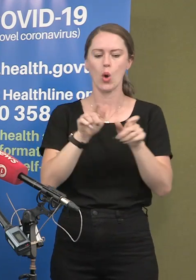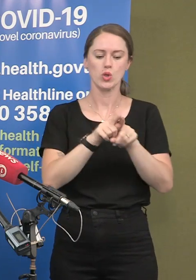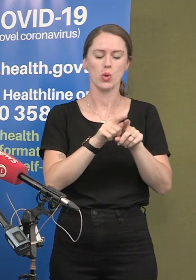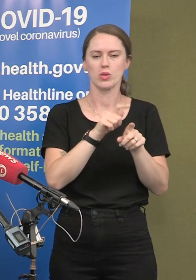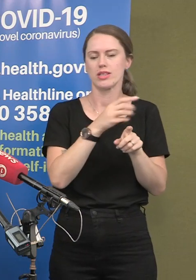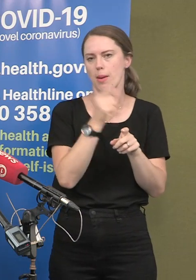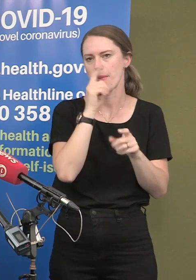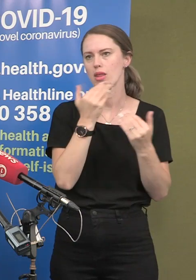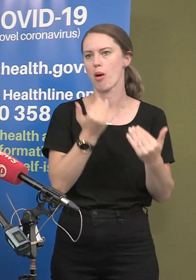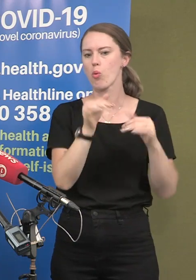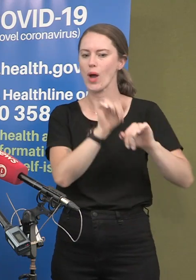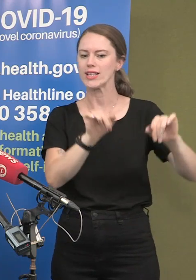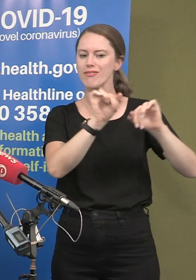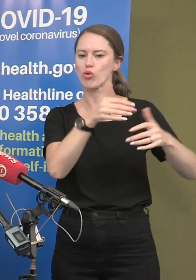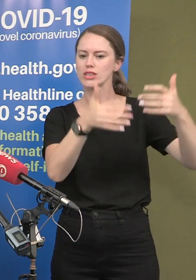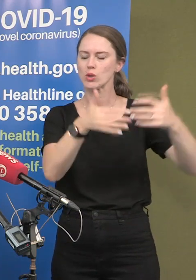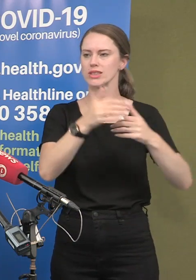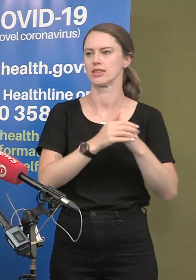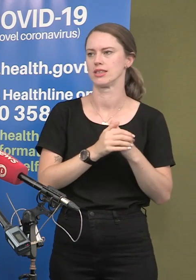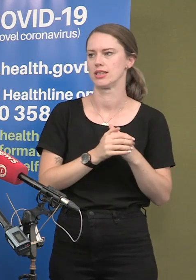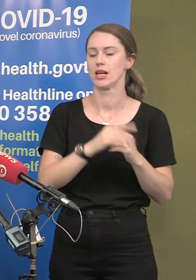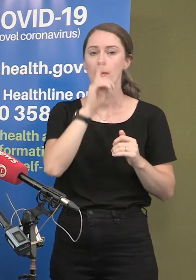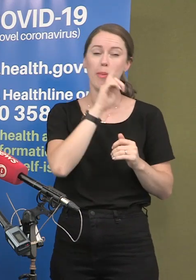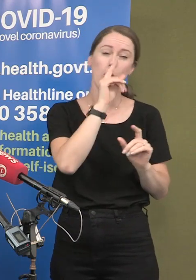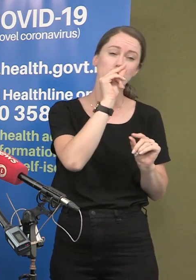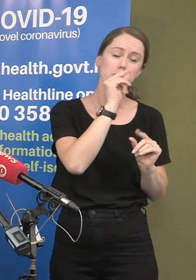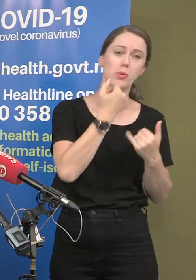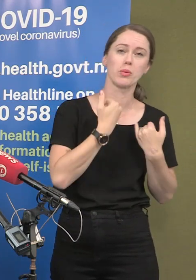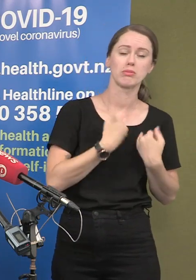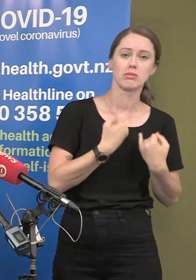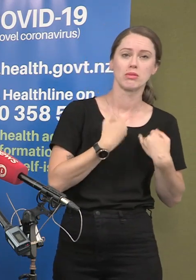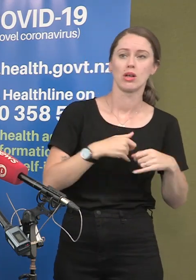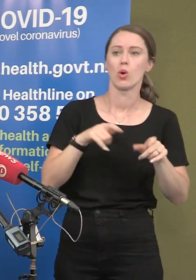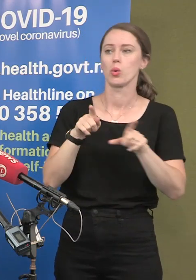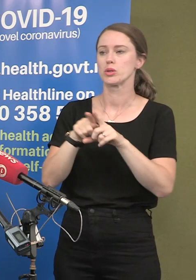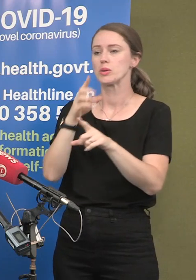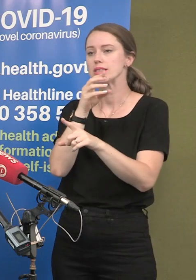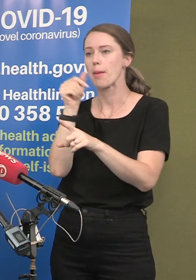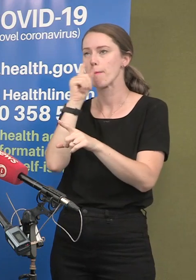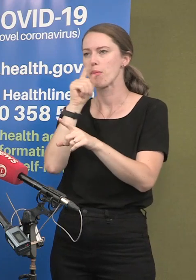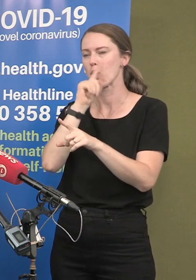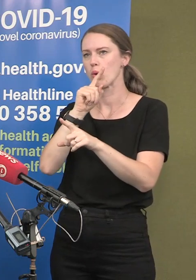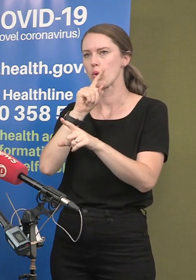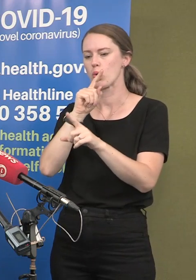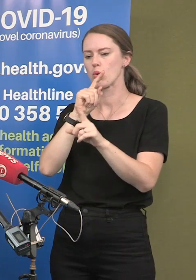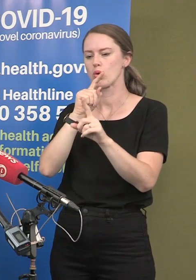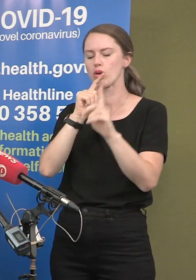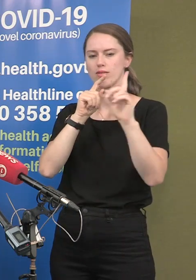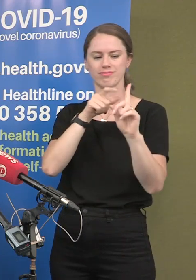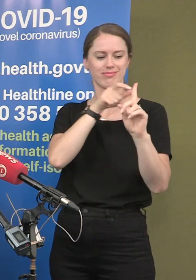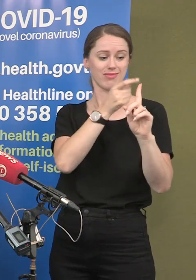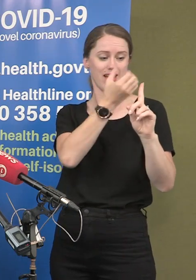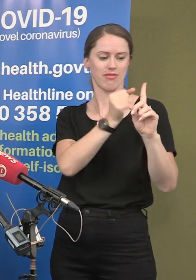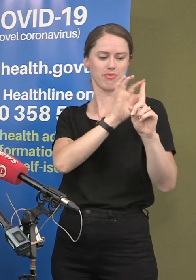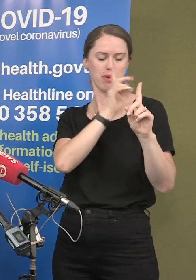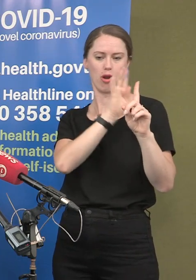at the moment. Those are a mix of people who are possible cases and also some symptomatic close contacts of